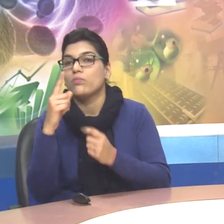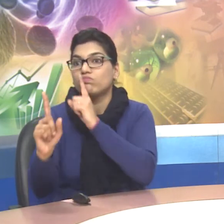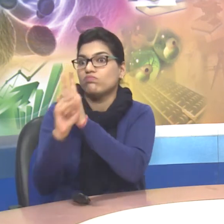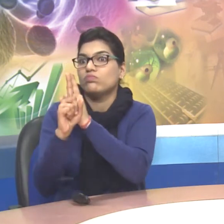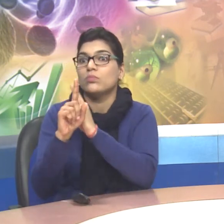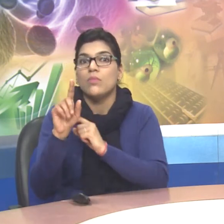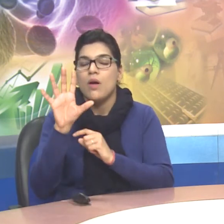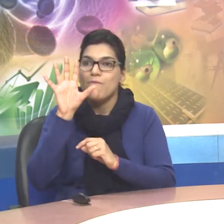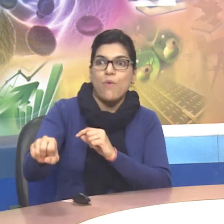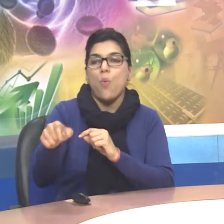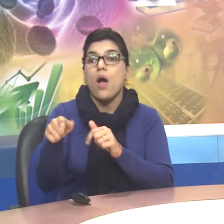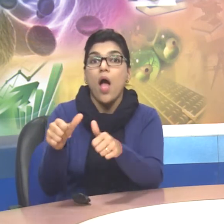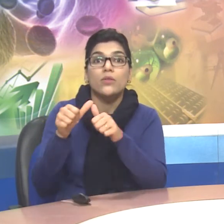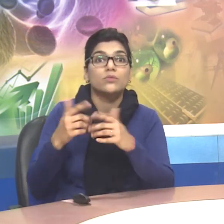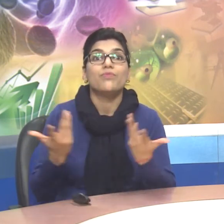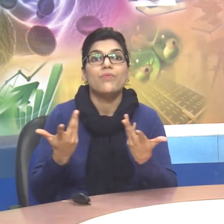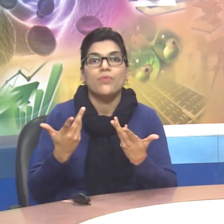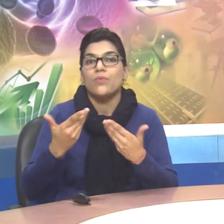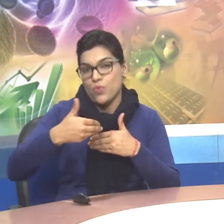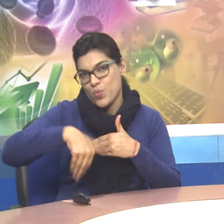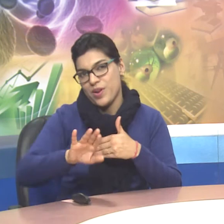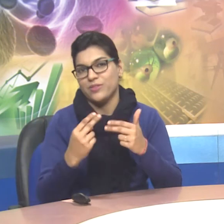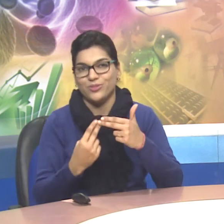Who does she send for?